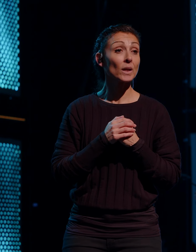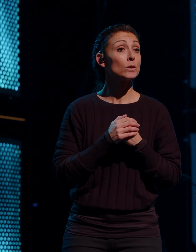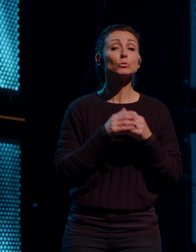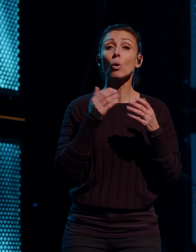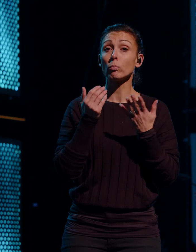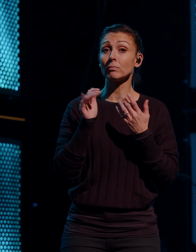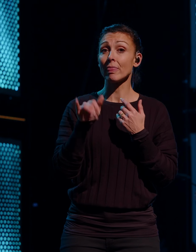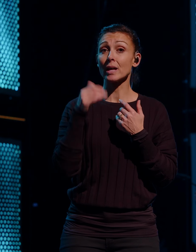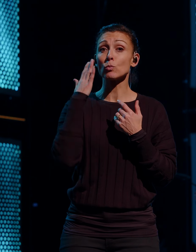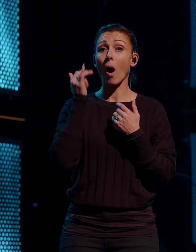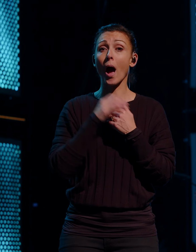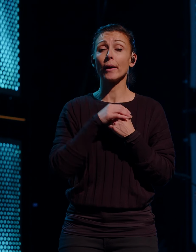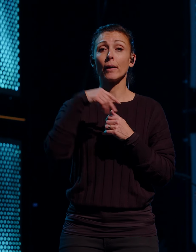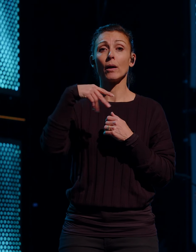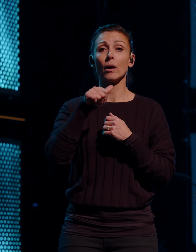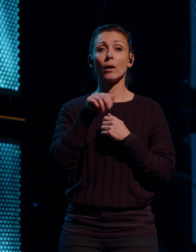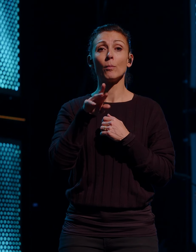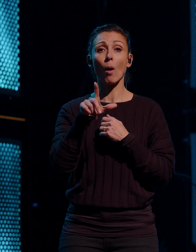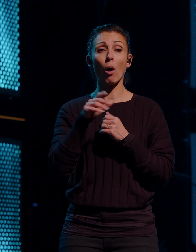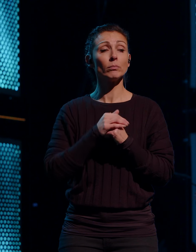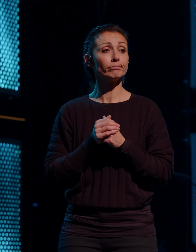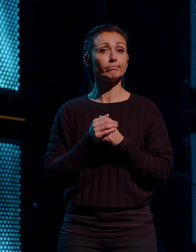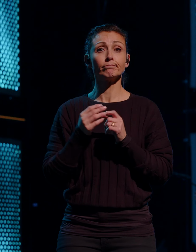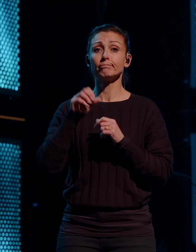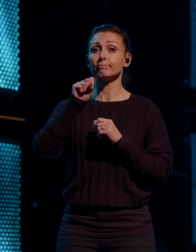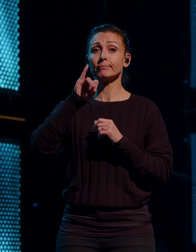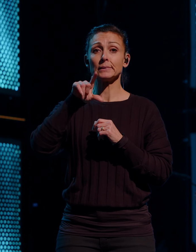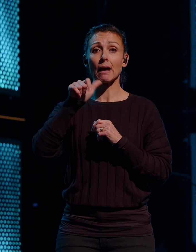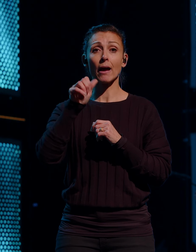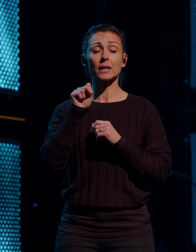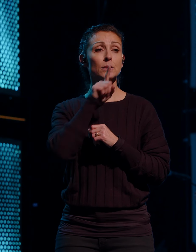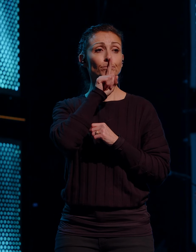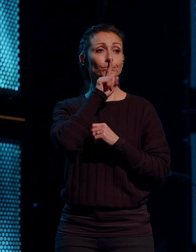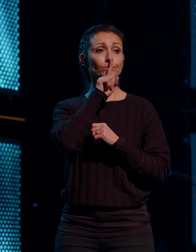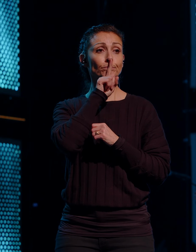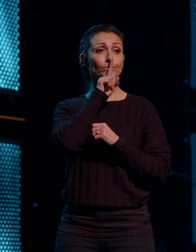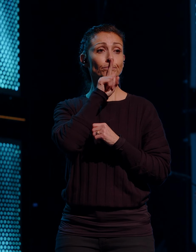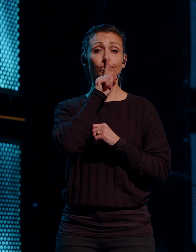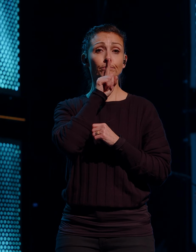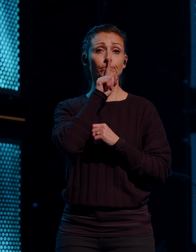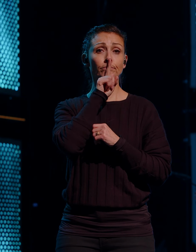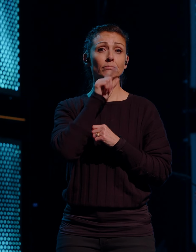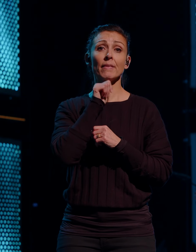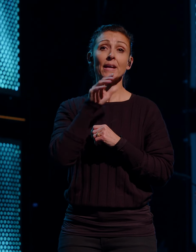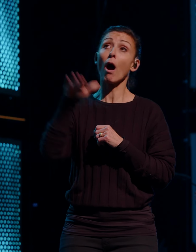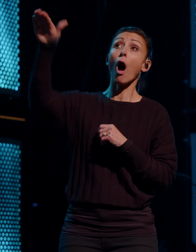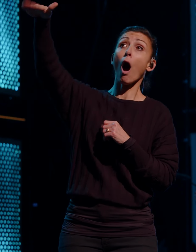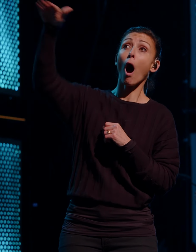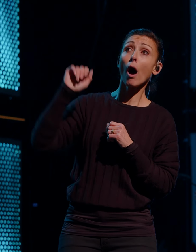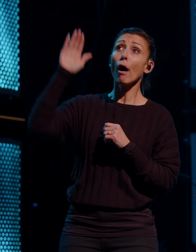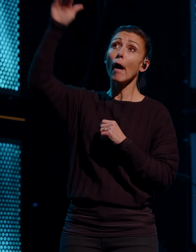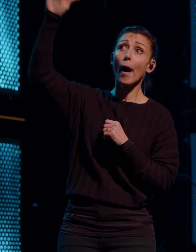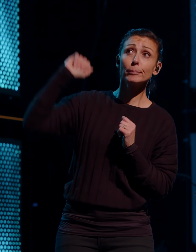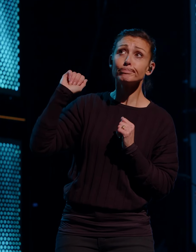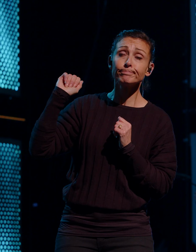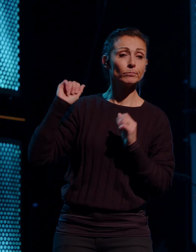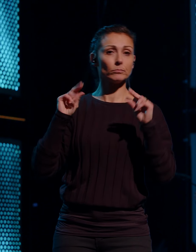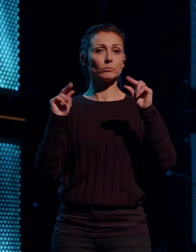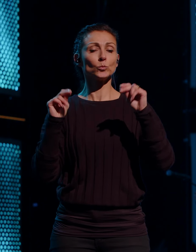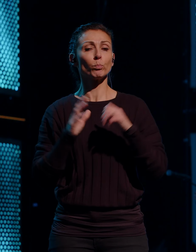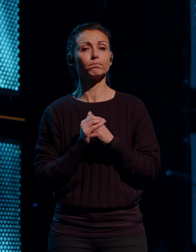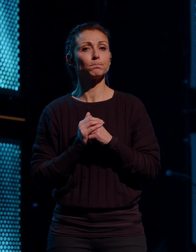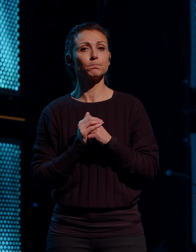they did not initiate a conversation with this man about Jesus. This man would have to initiate it himself. And really,